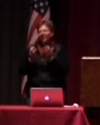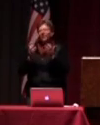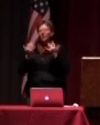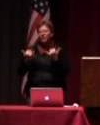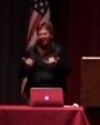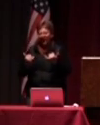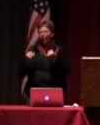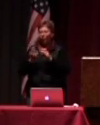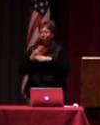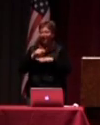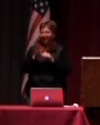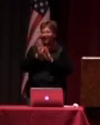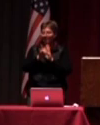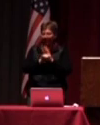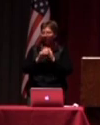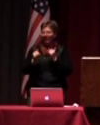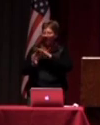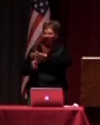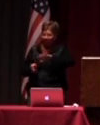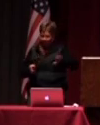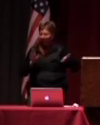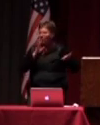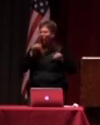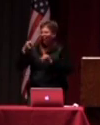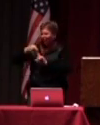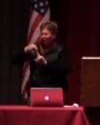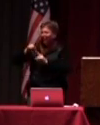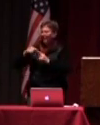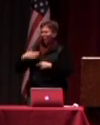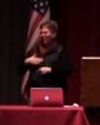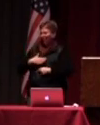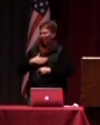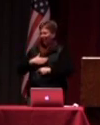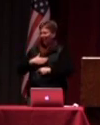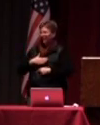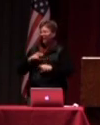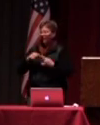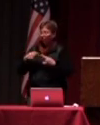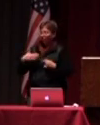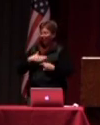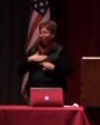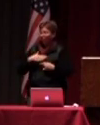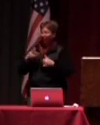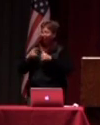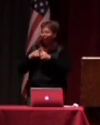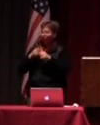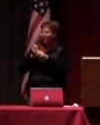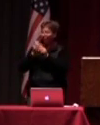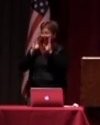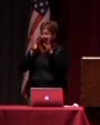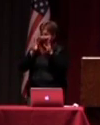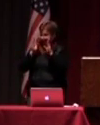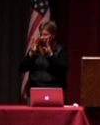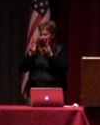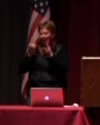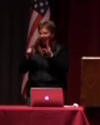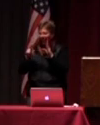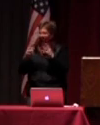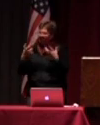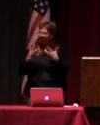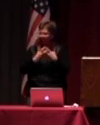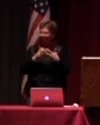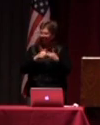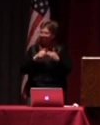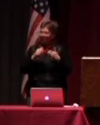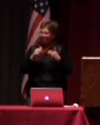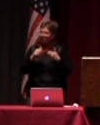place, let me come back to Napoleon Bonaparte. When he first attracted public attention and support in France, he fit this new heroic